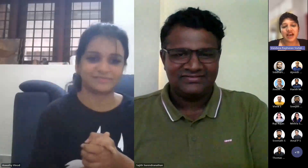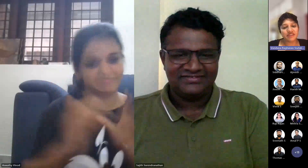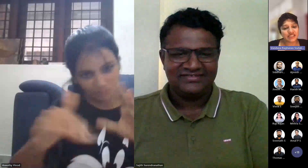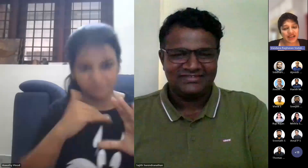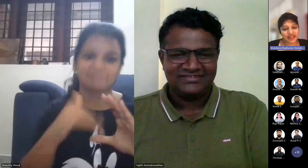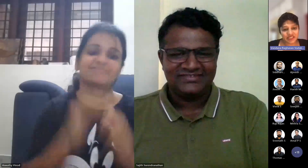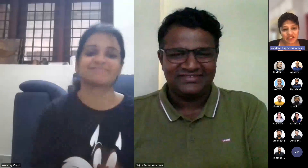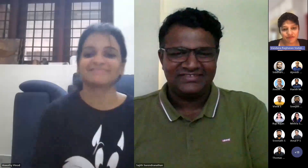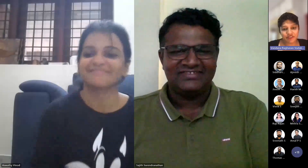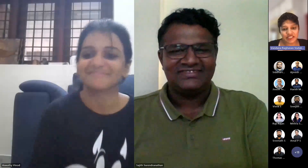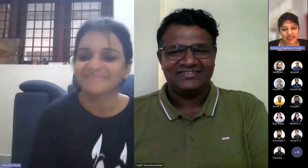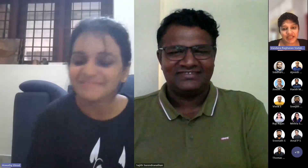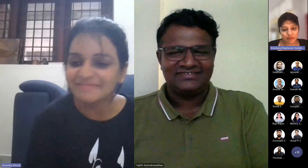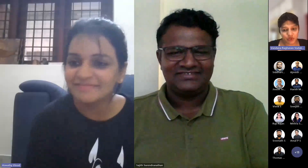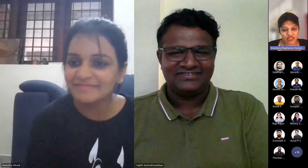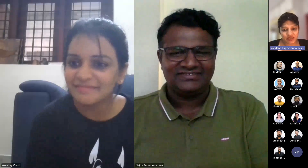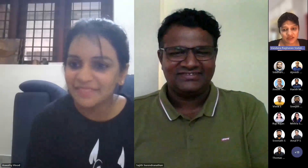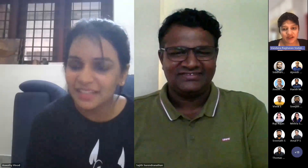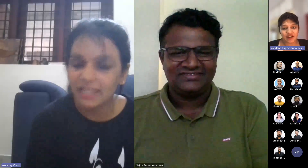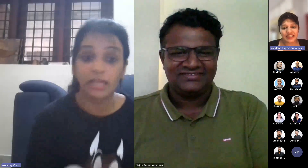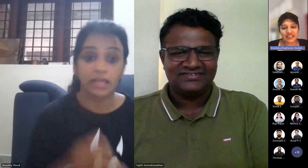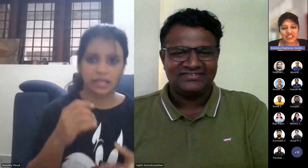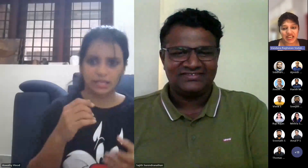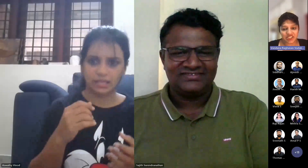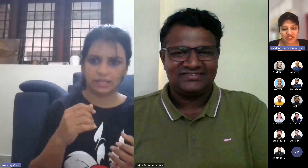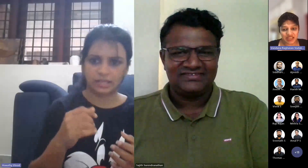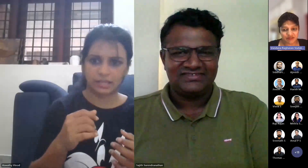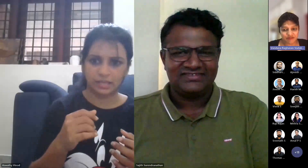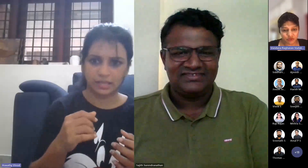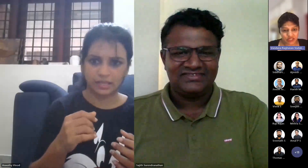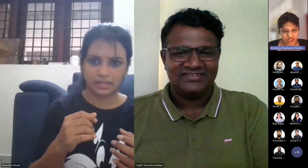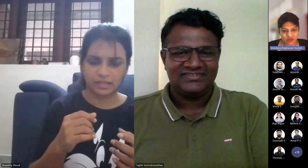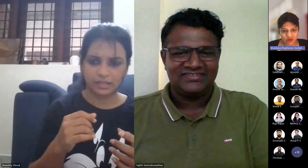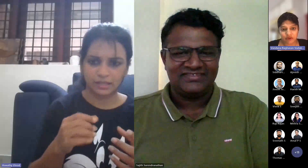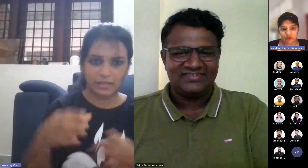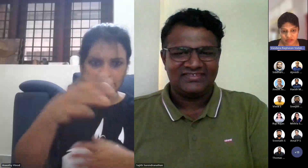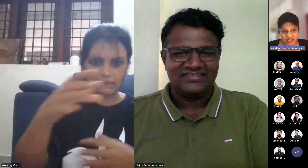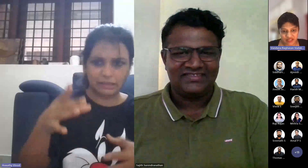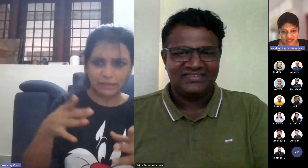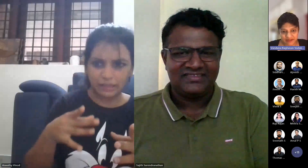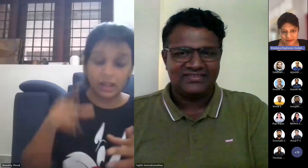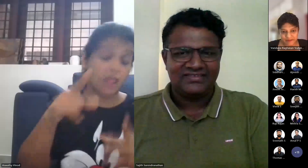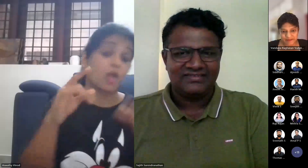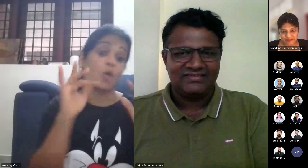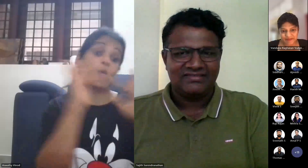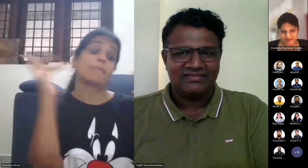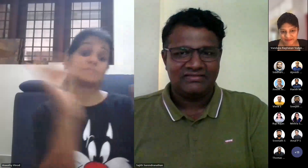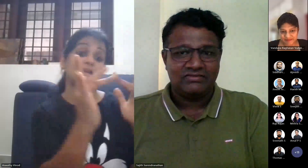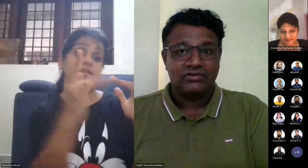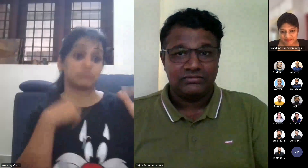We have an IxDF design community in Interaction Design Foundation on their website.